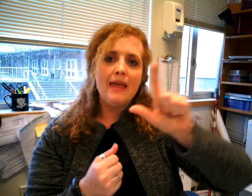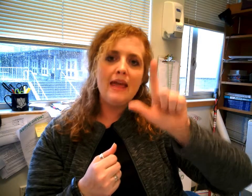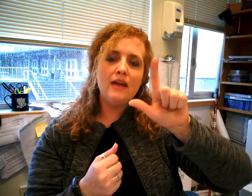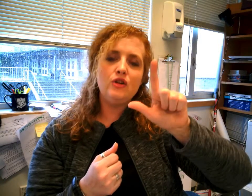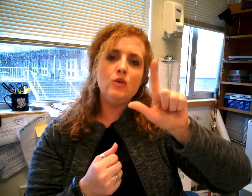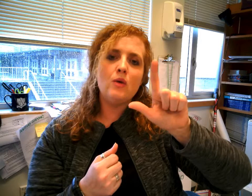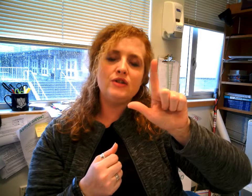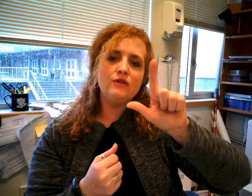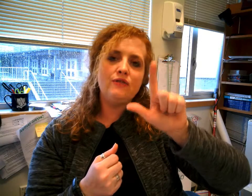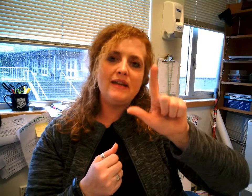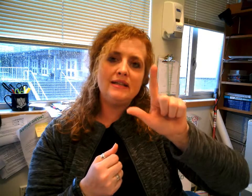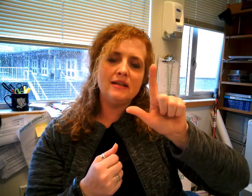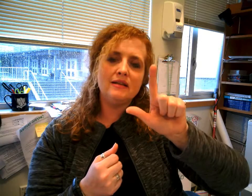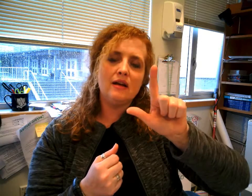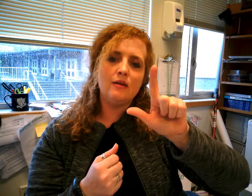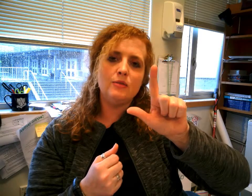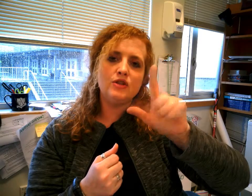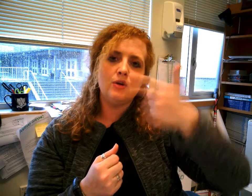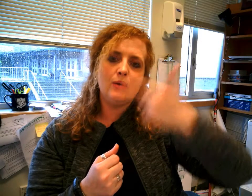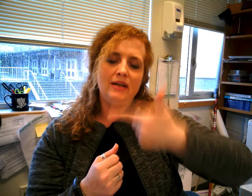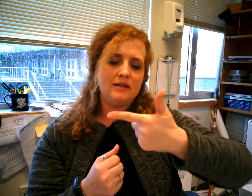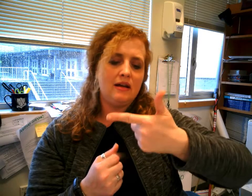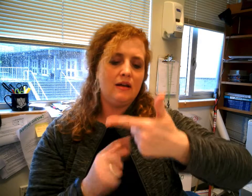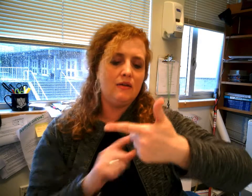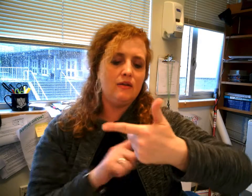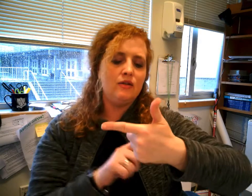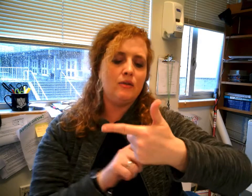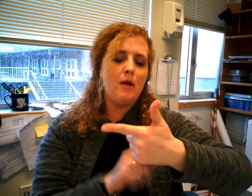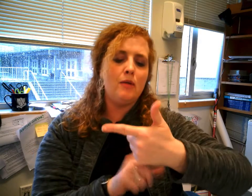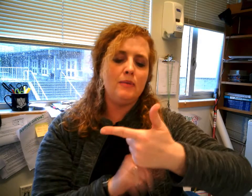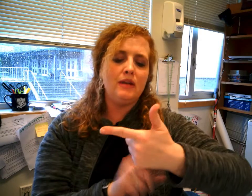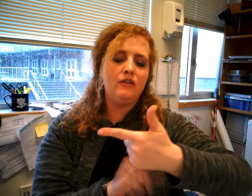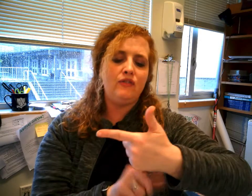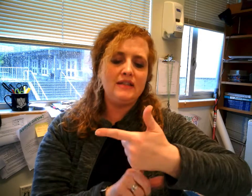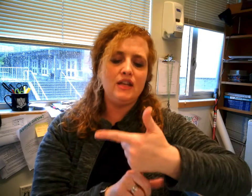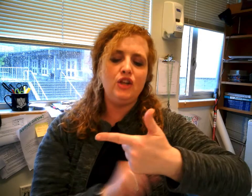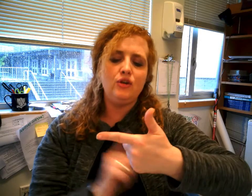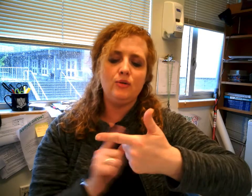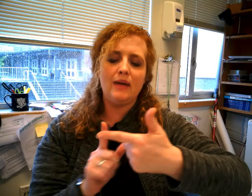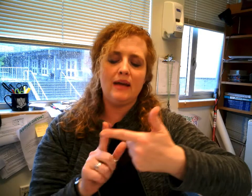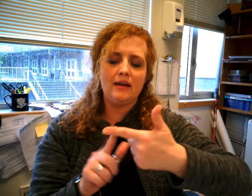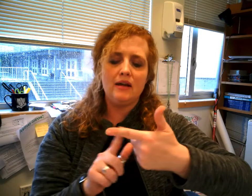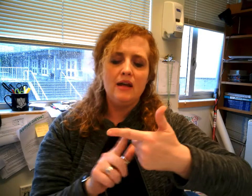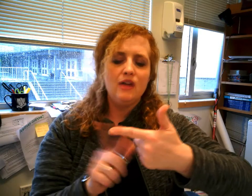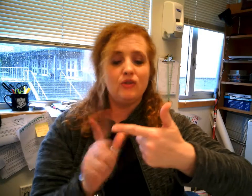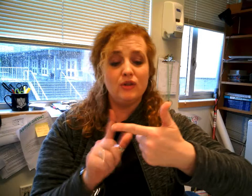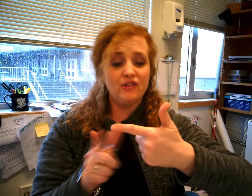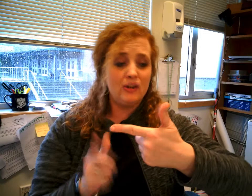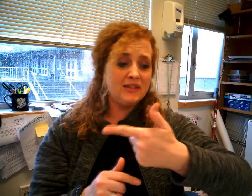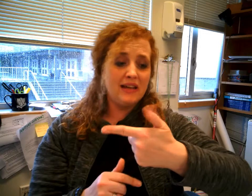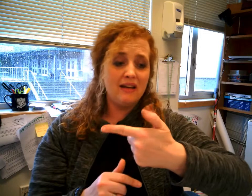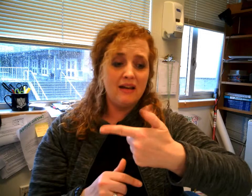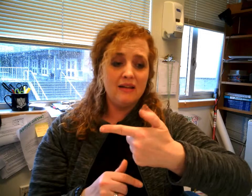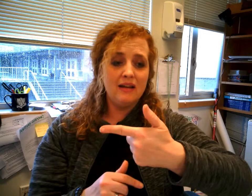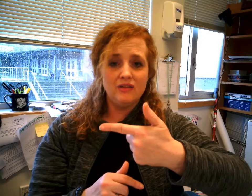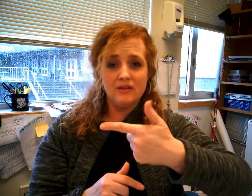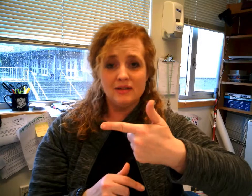And you want to face it, so it's, the palm is facing you, and so it looks almost like a gun, I guess you could say.